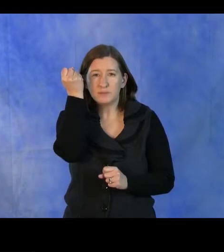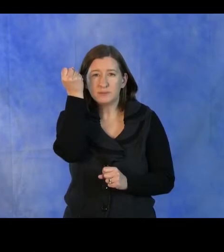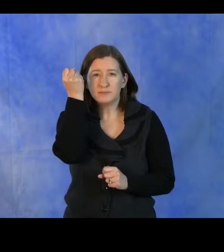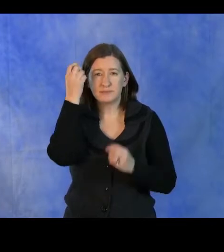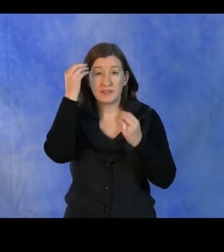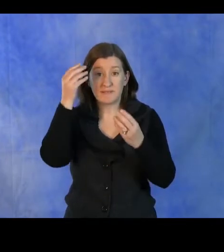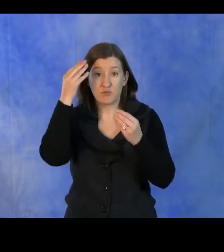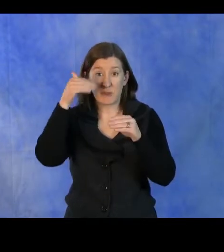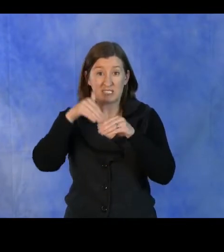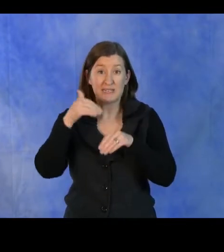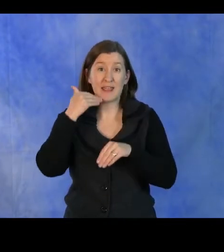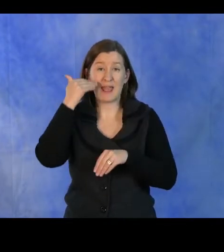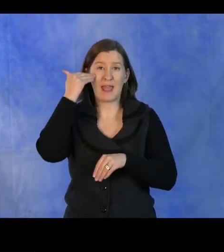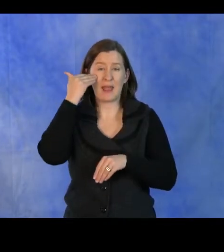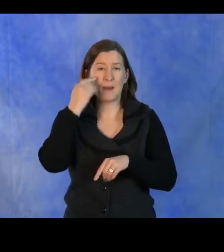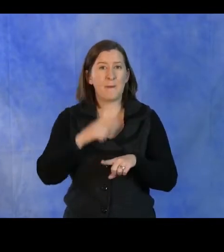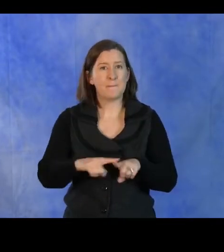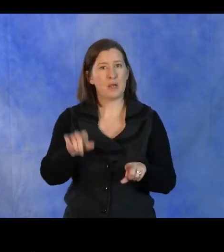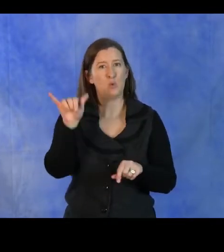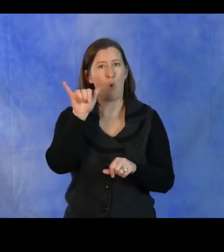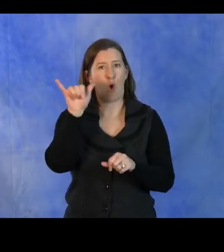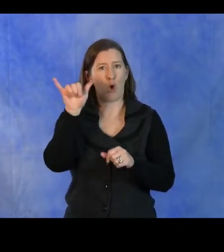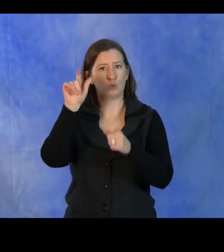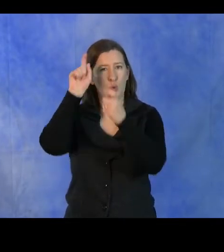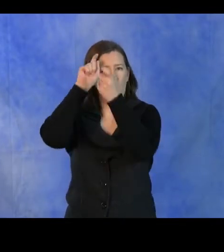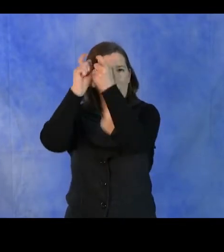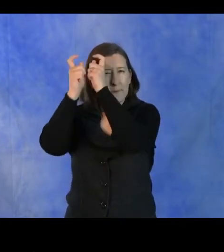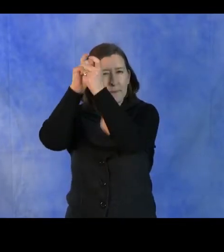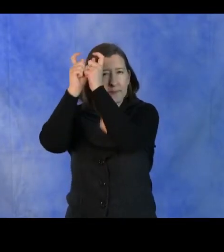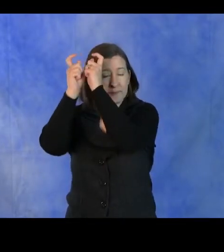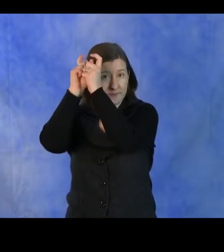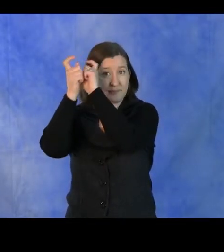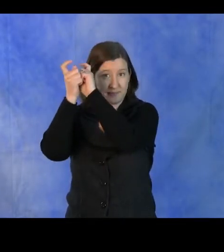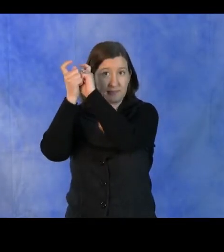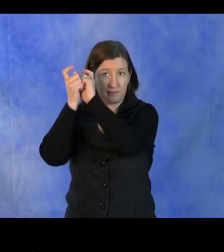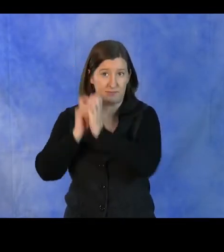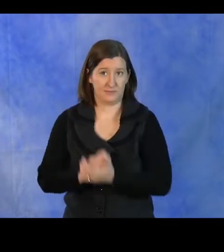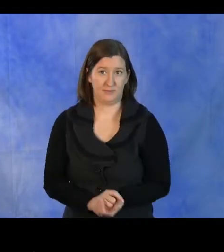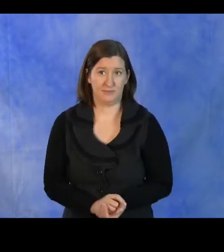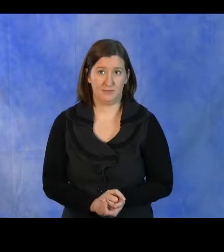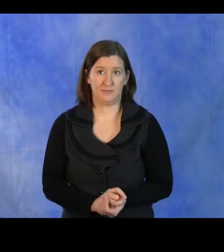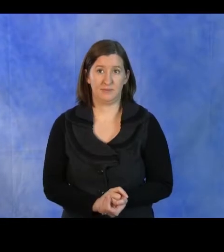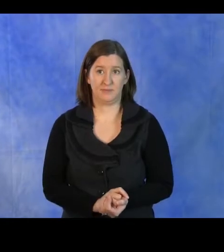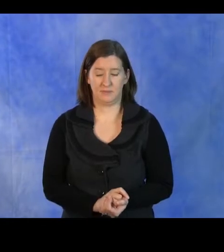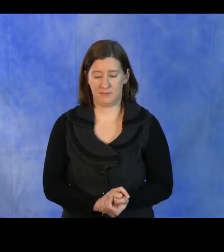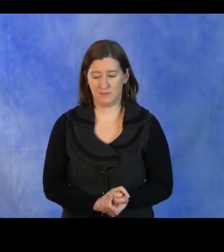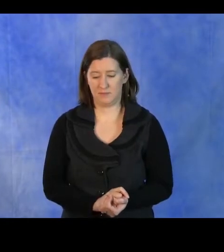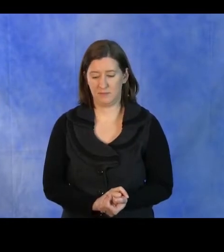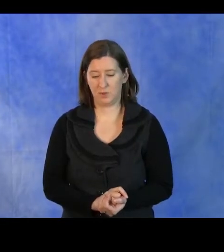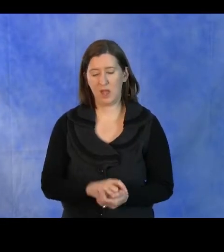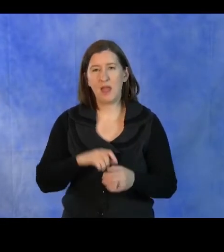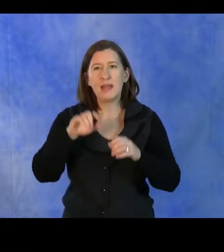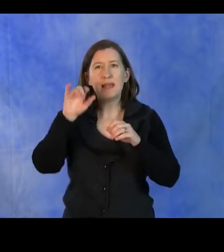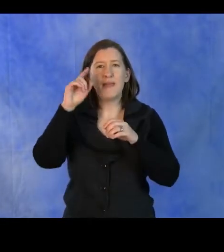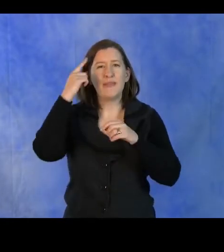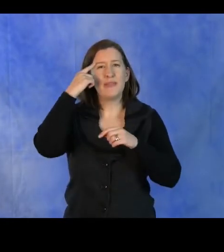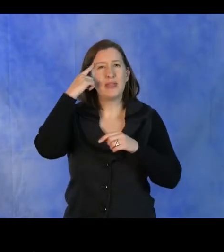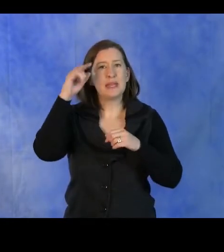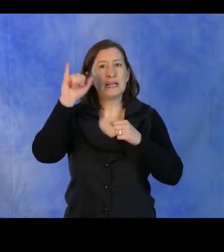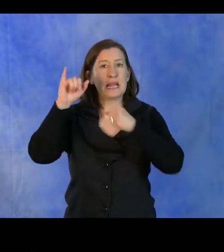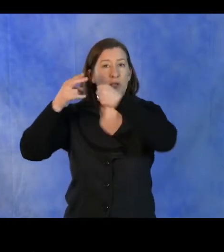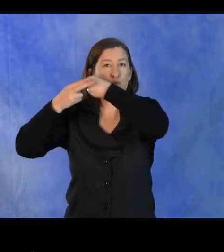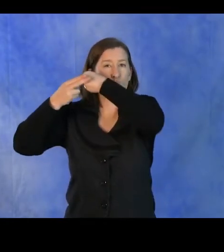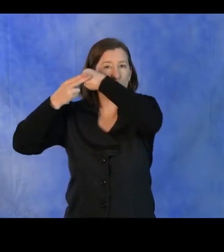It means when you hold information in your head, but you can also manipulate that information.